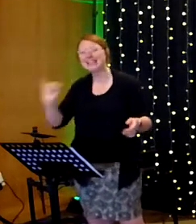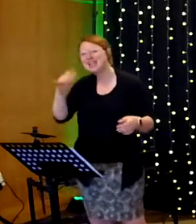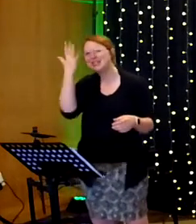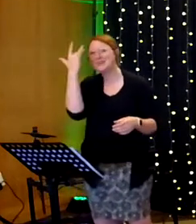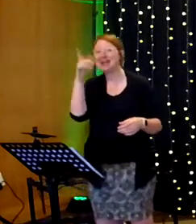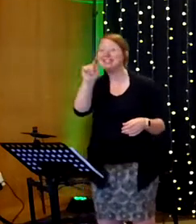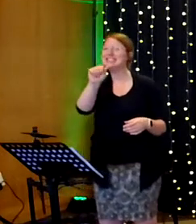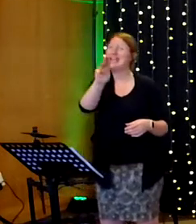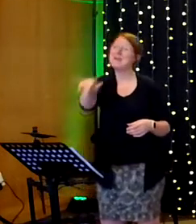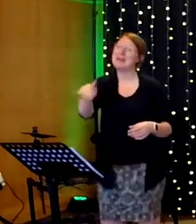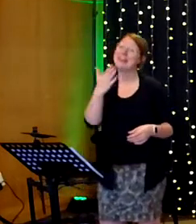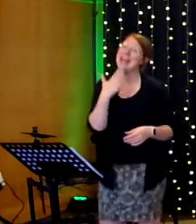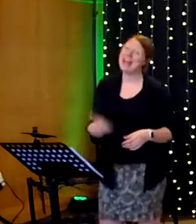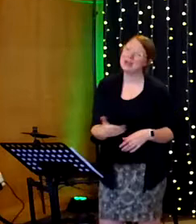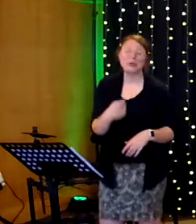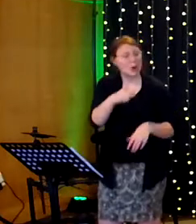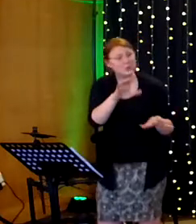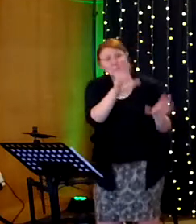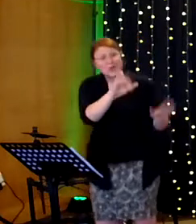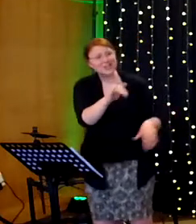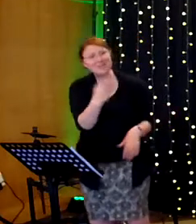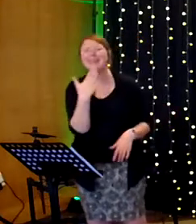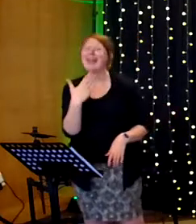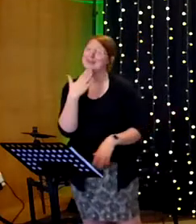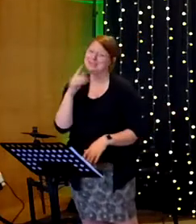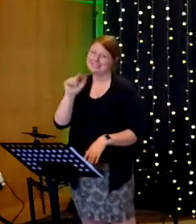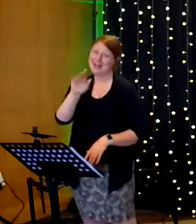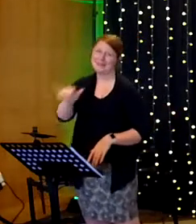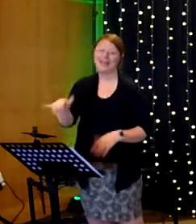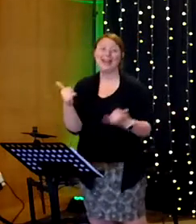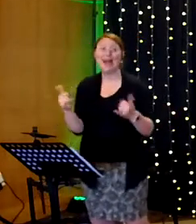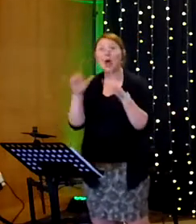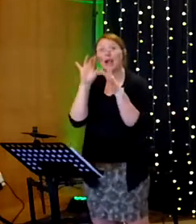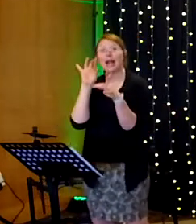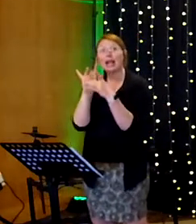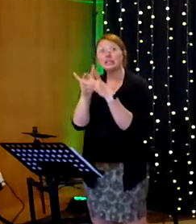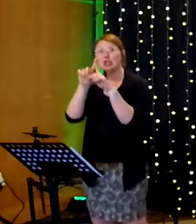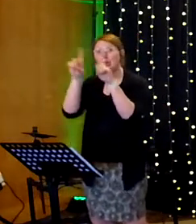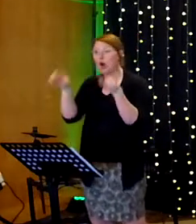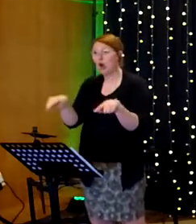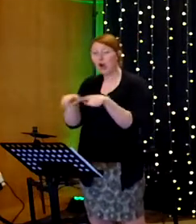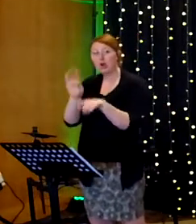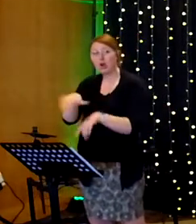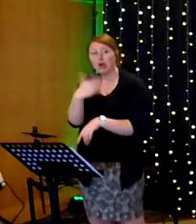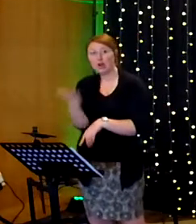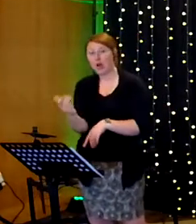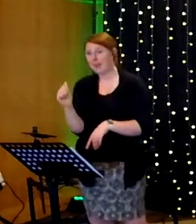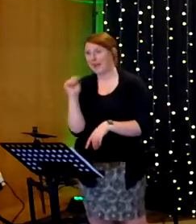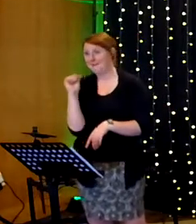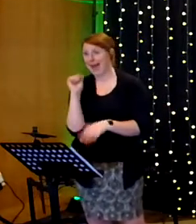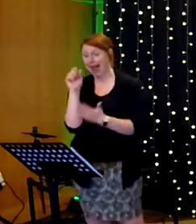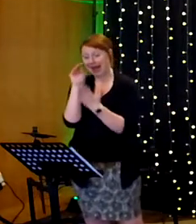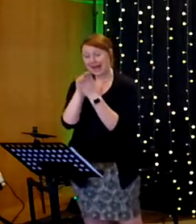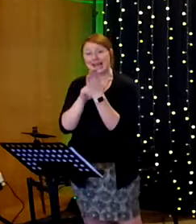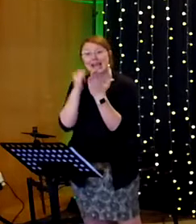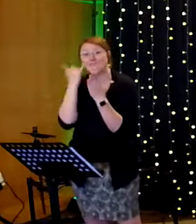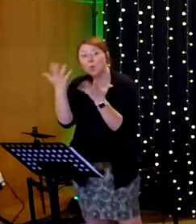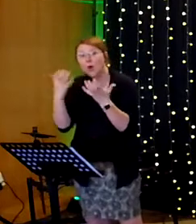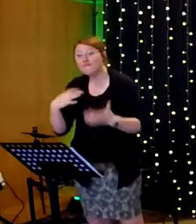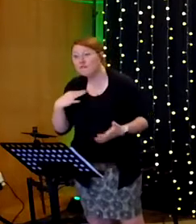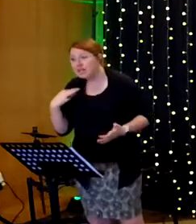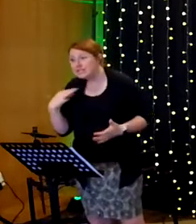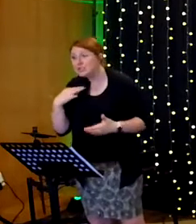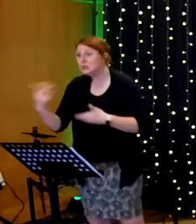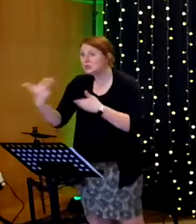Tammy. I appreciate that. So the other part of the connection card is on the back. If you want to join one of our ministry teams, we would love